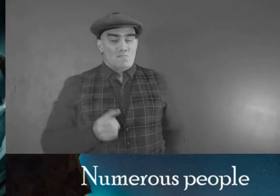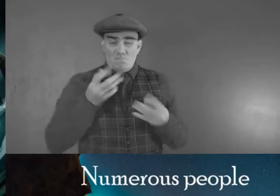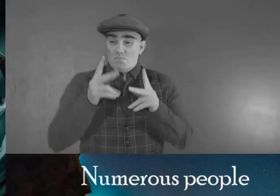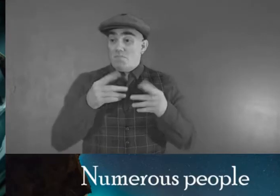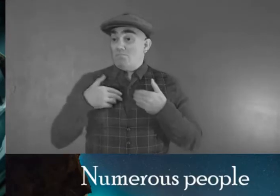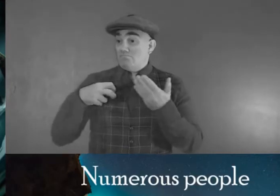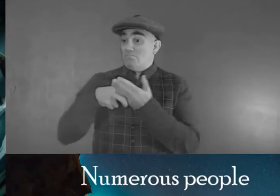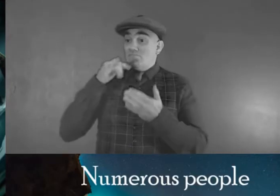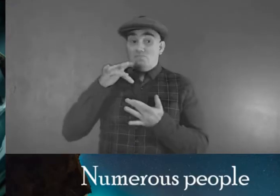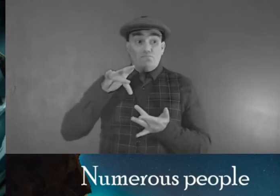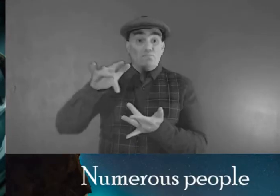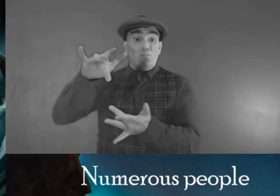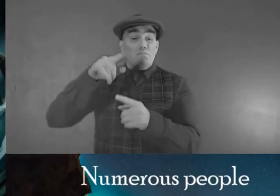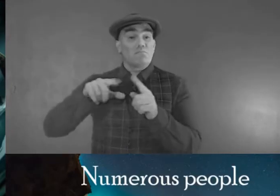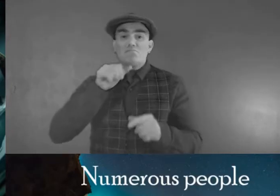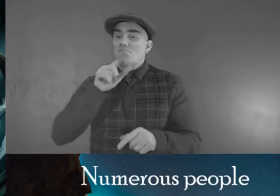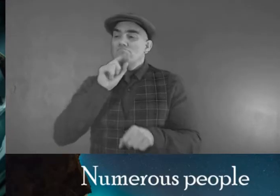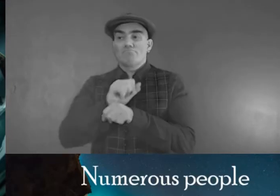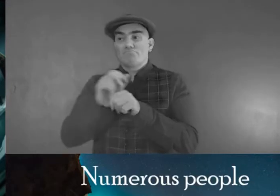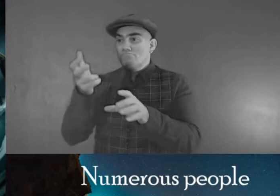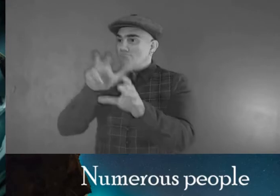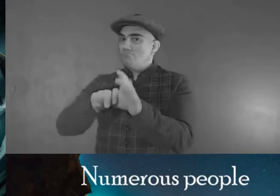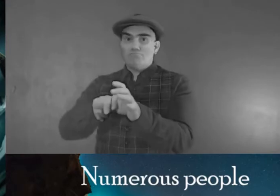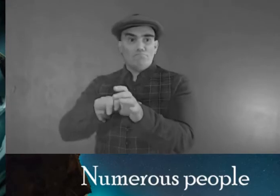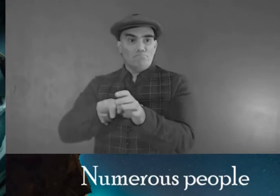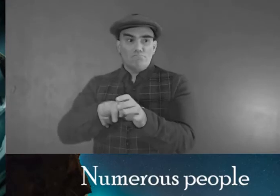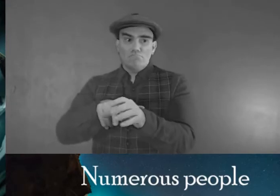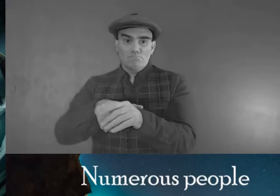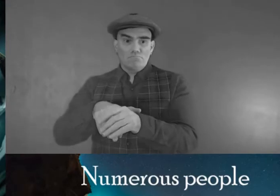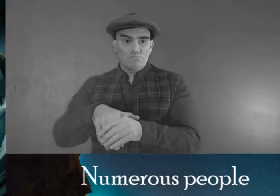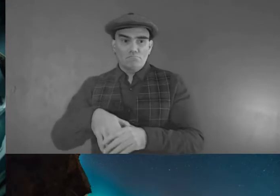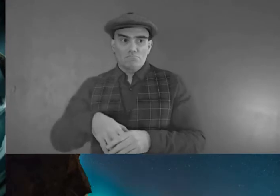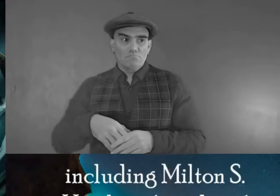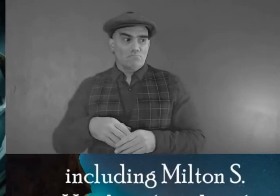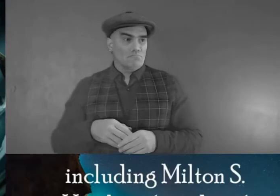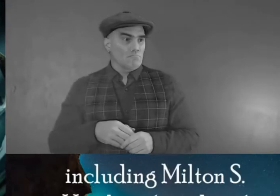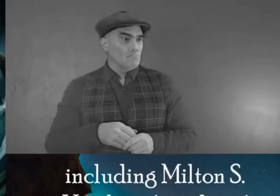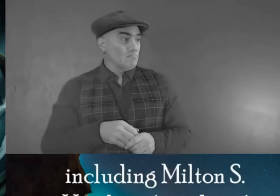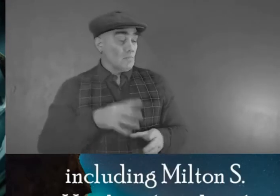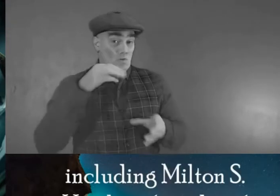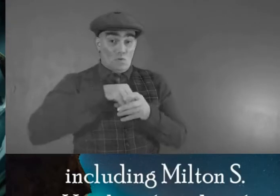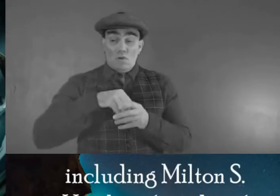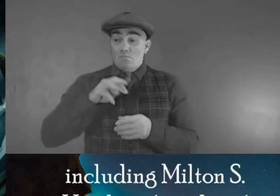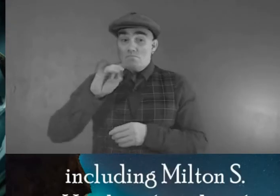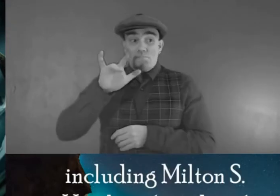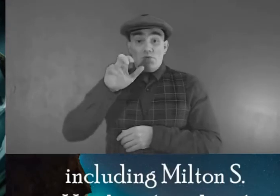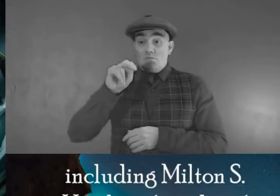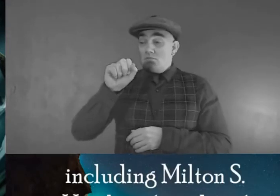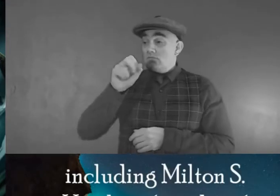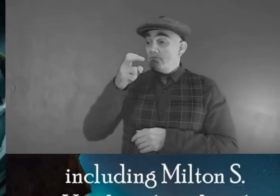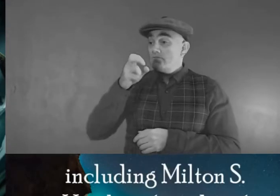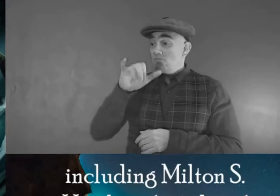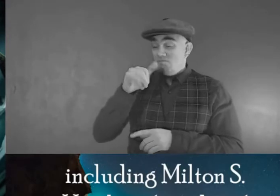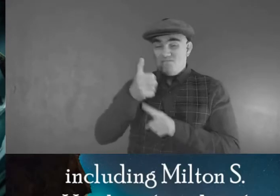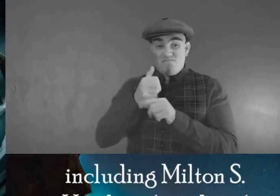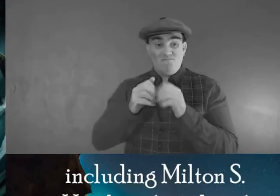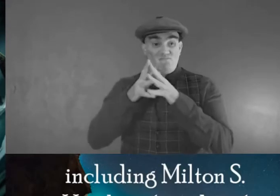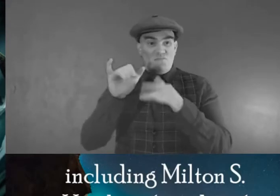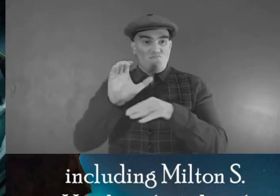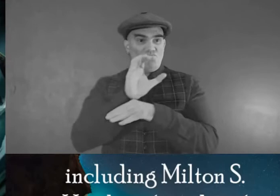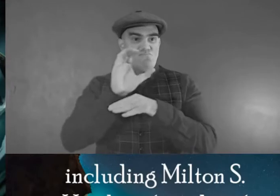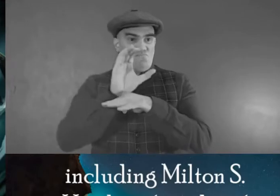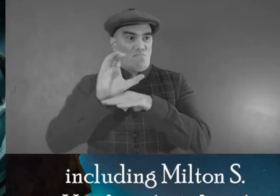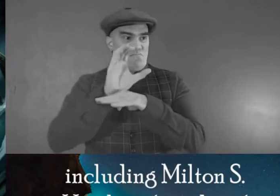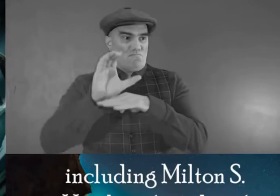Numerous people held tickets for the journey, but did not actually sail, including Milton S. Hershey, founder of the